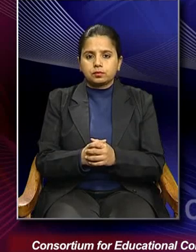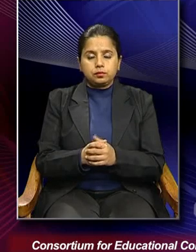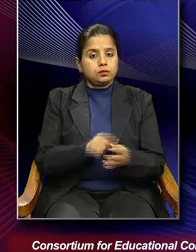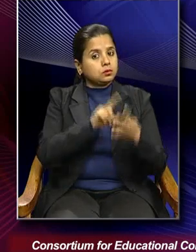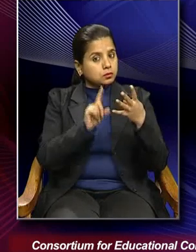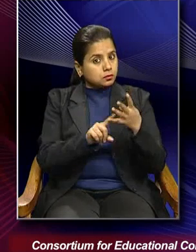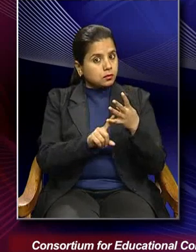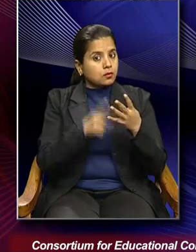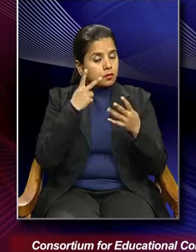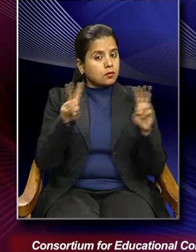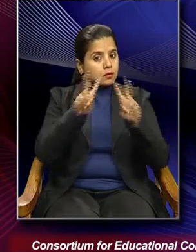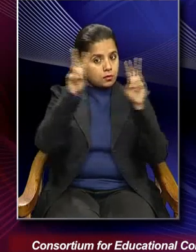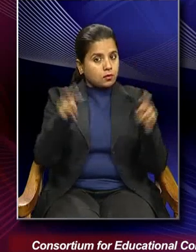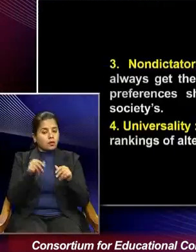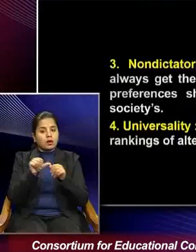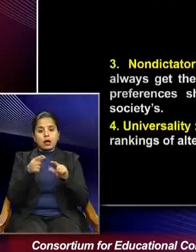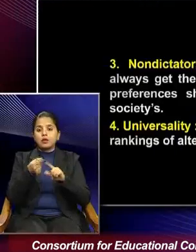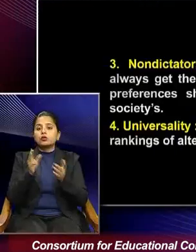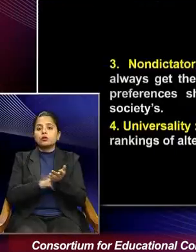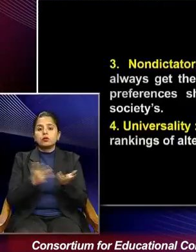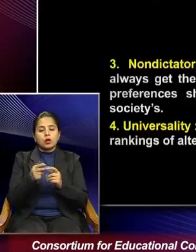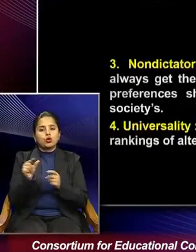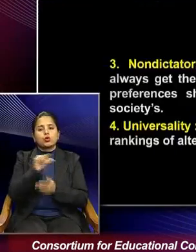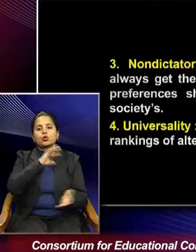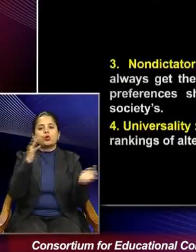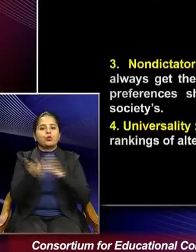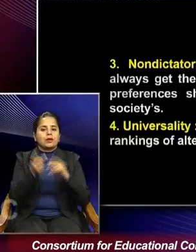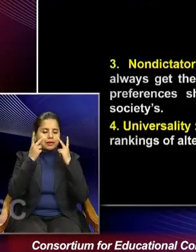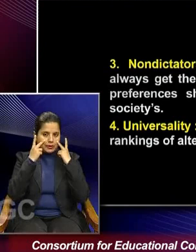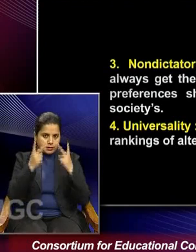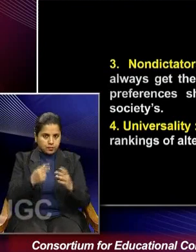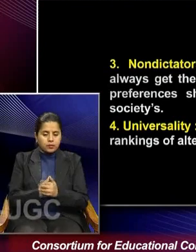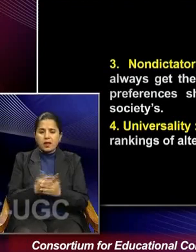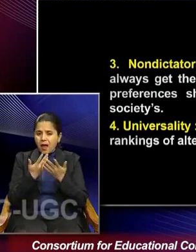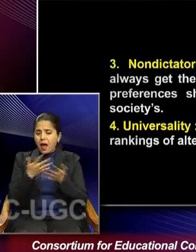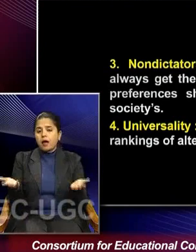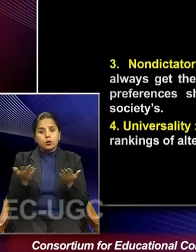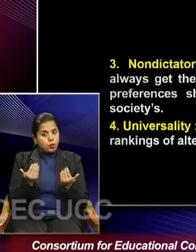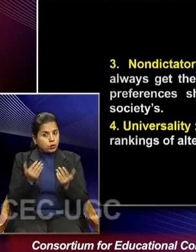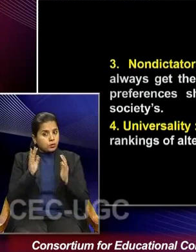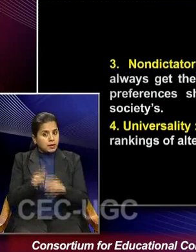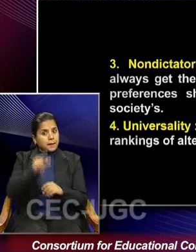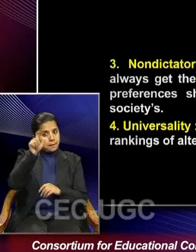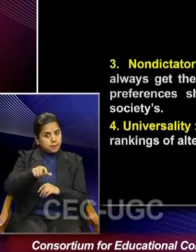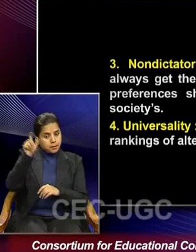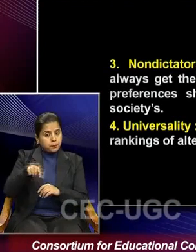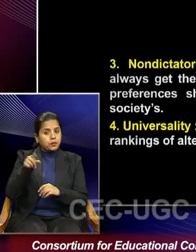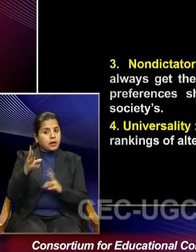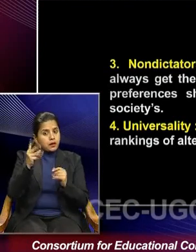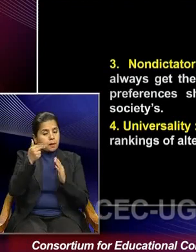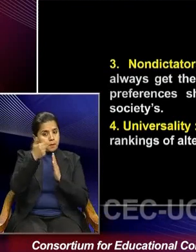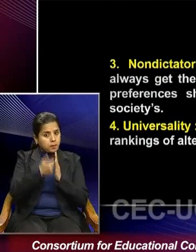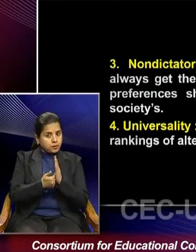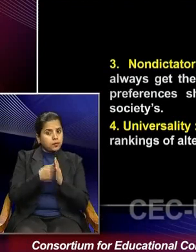Fourth criteria or the axiom is universality. Any possible individual rankings